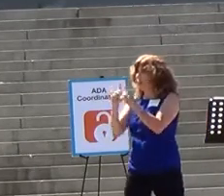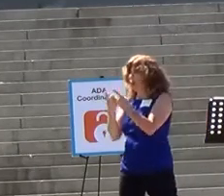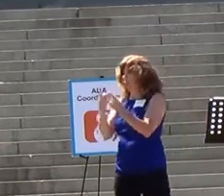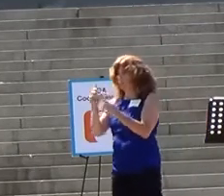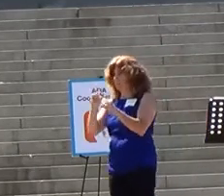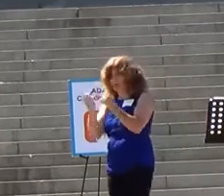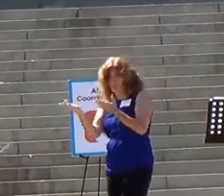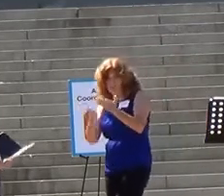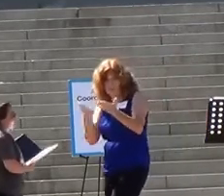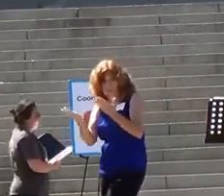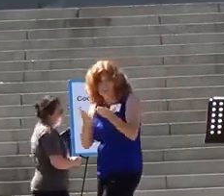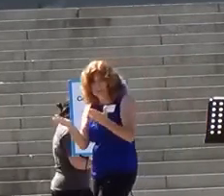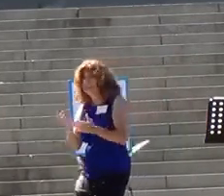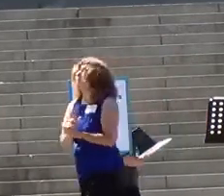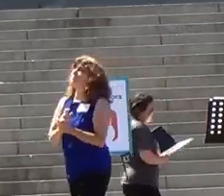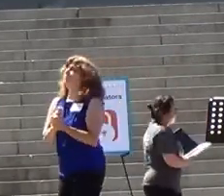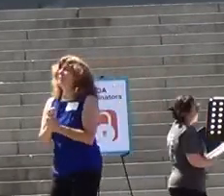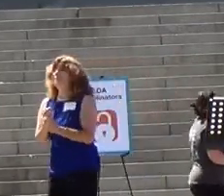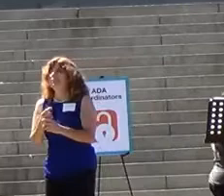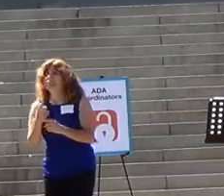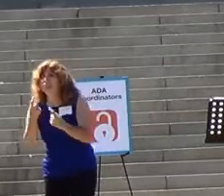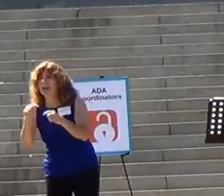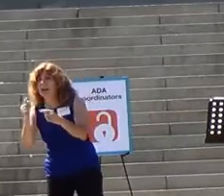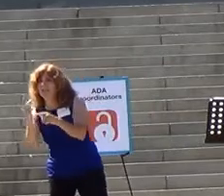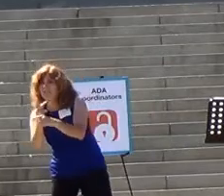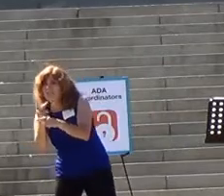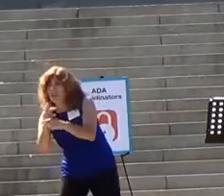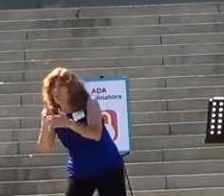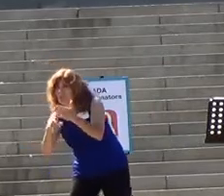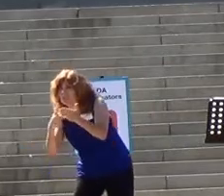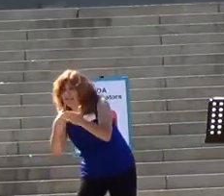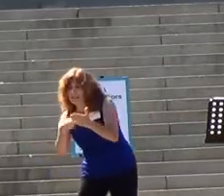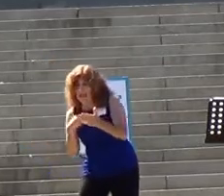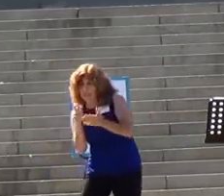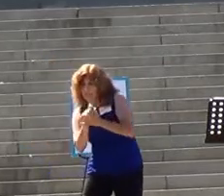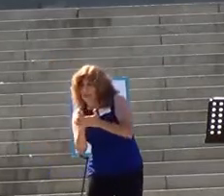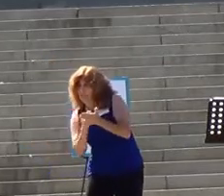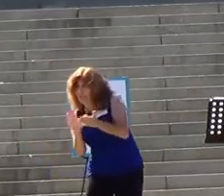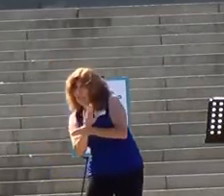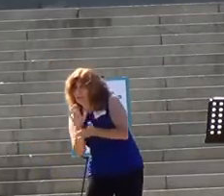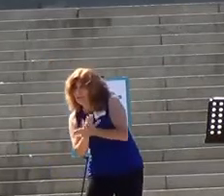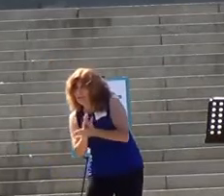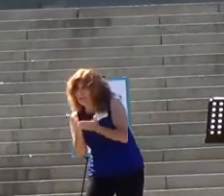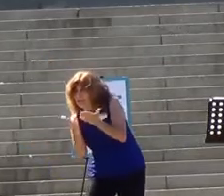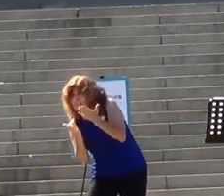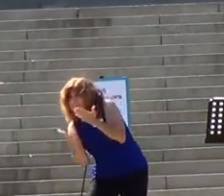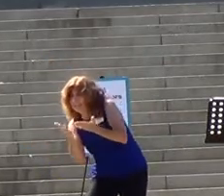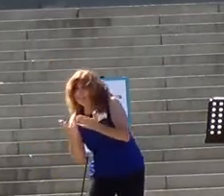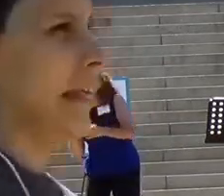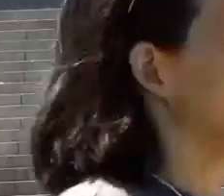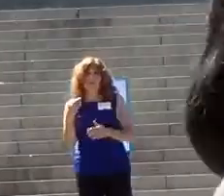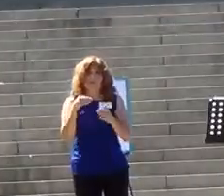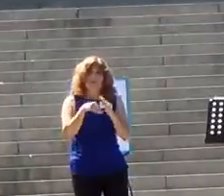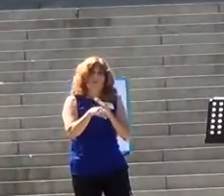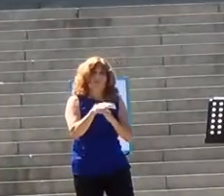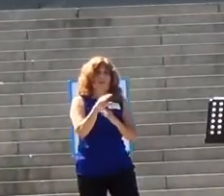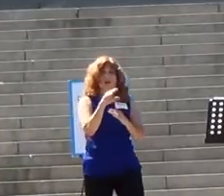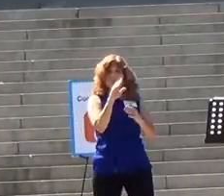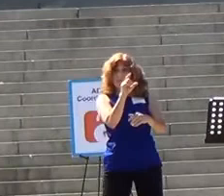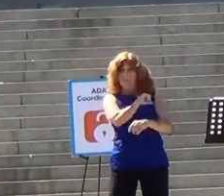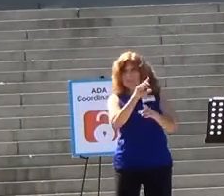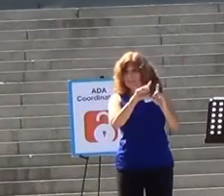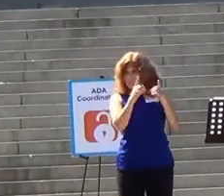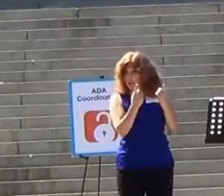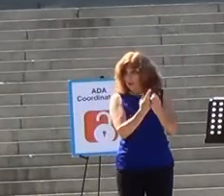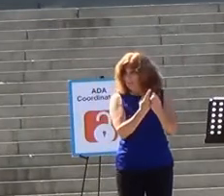We go to the Department of Social Services and we try to figure out what they're trying to say, and then we